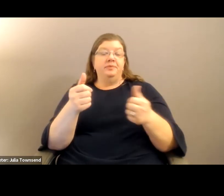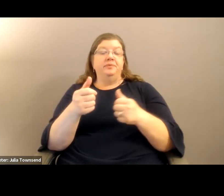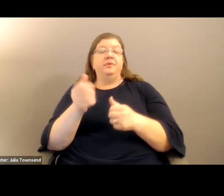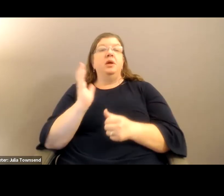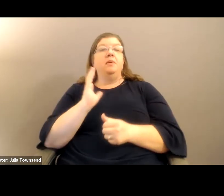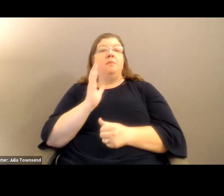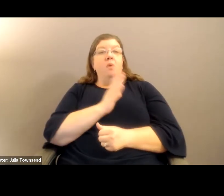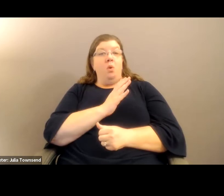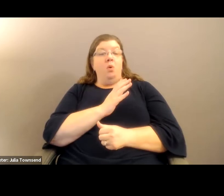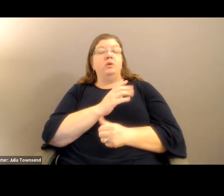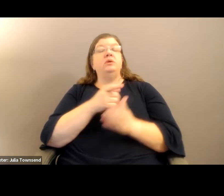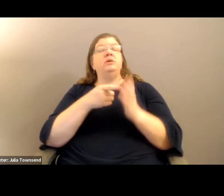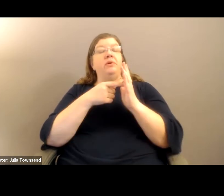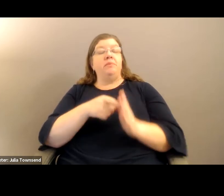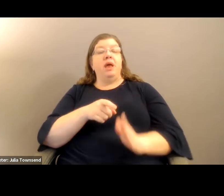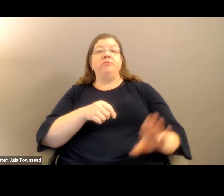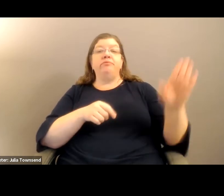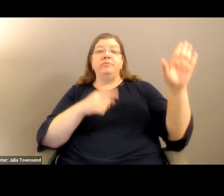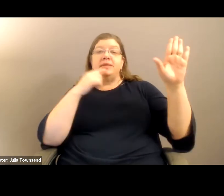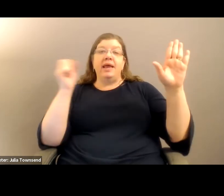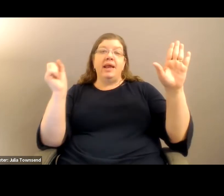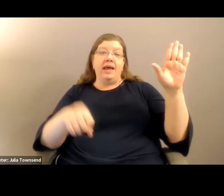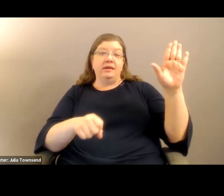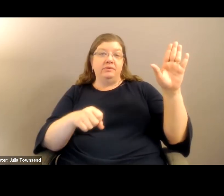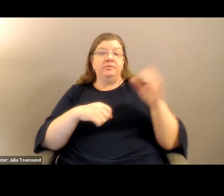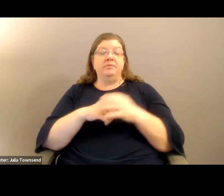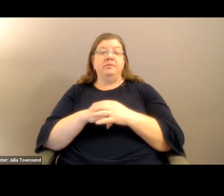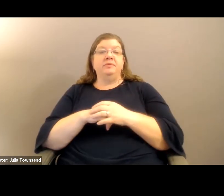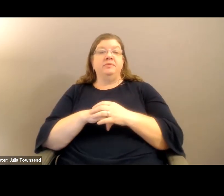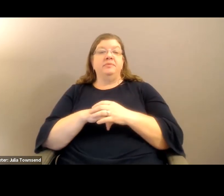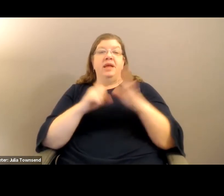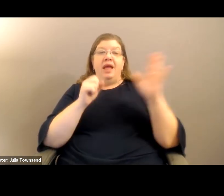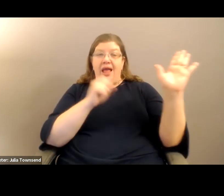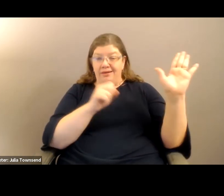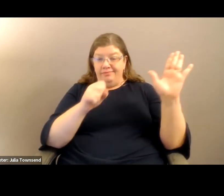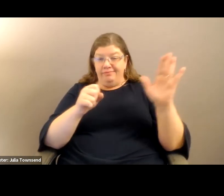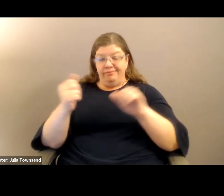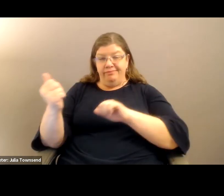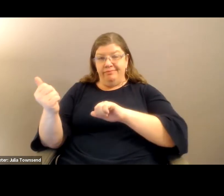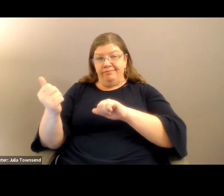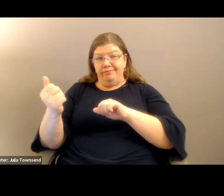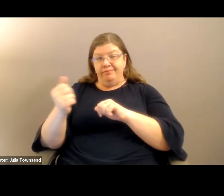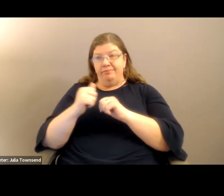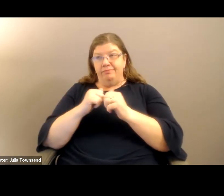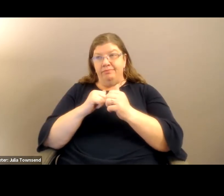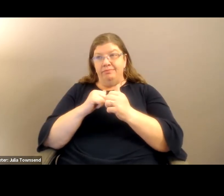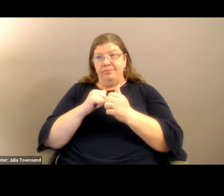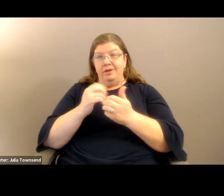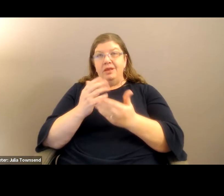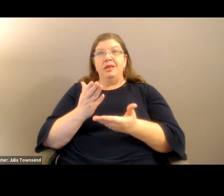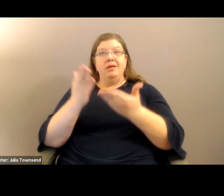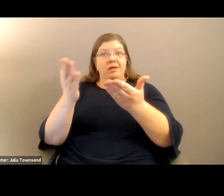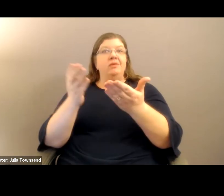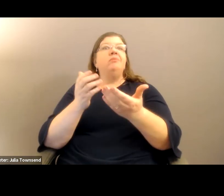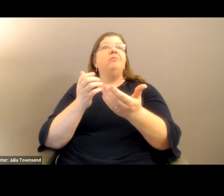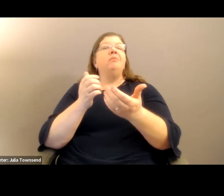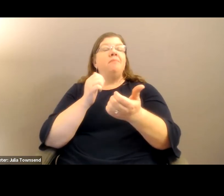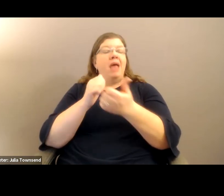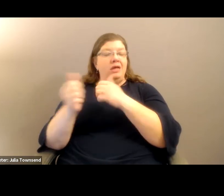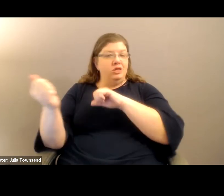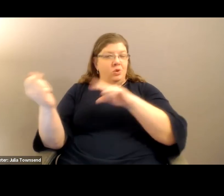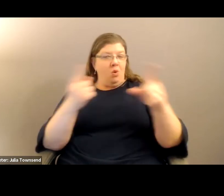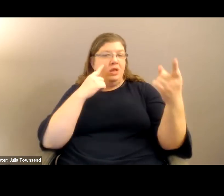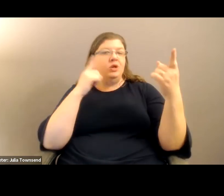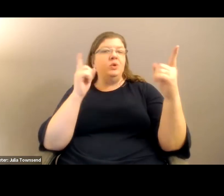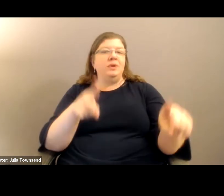please signify by raising your hand and saying aye. Aye. Aye. Okay, this item passes unanimously. Thank